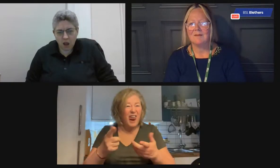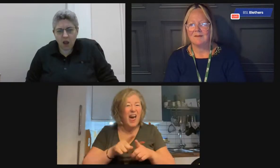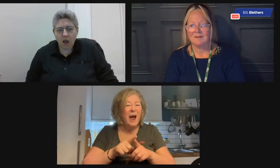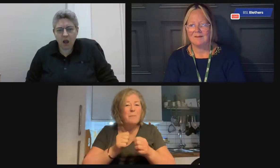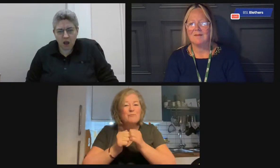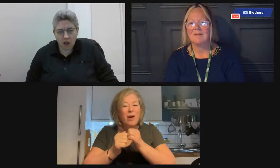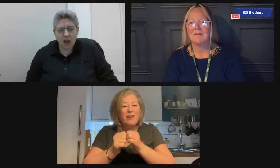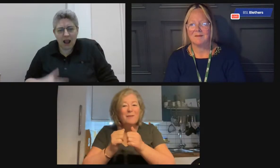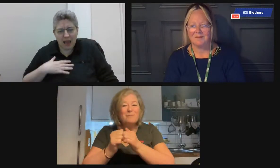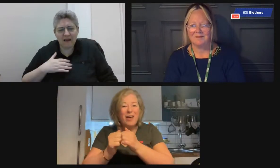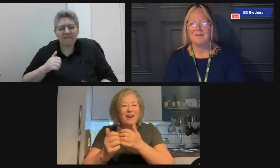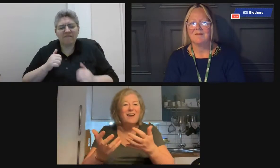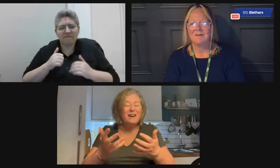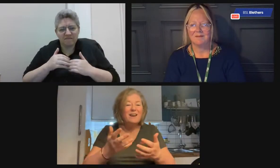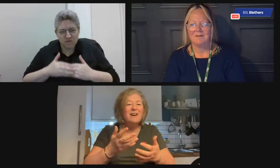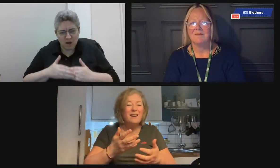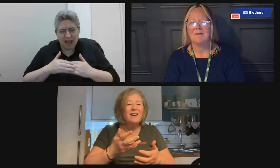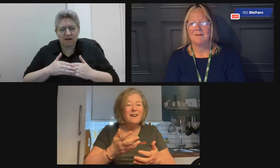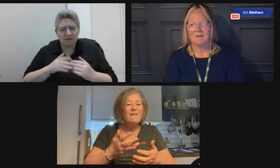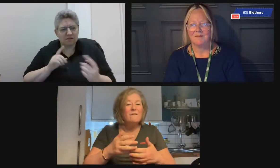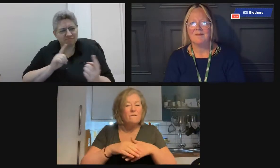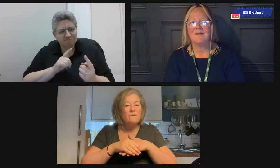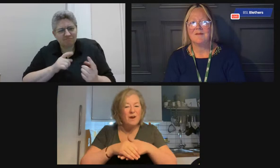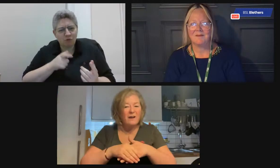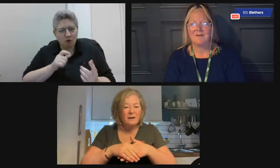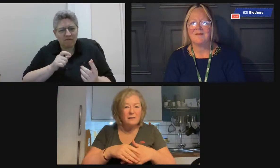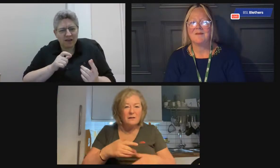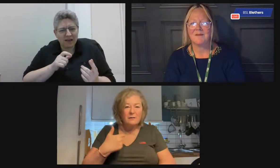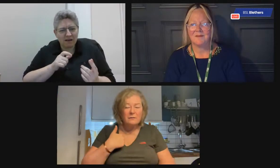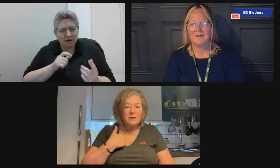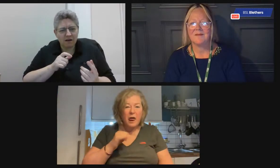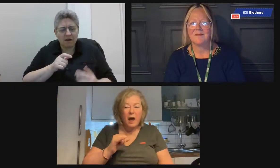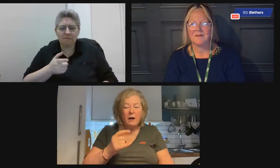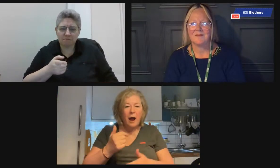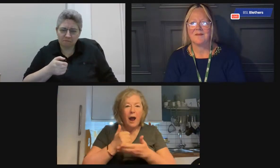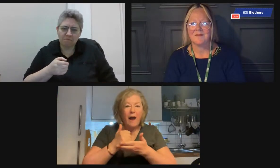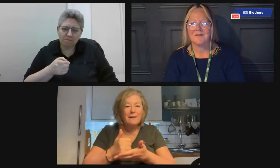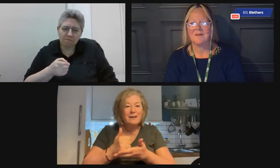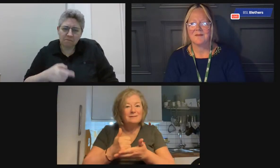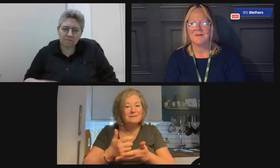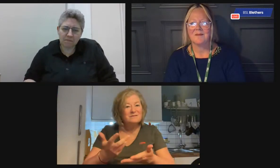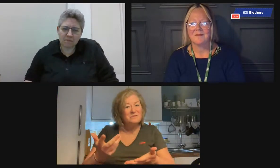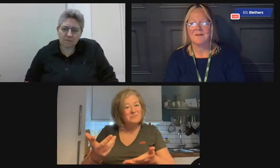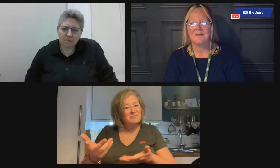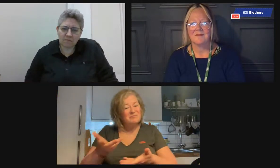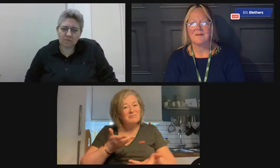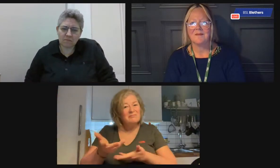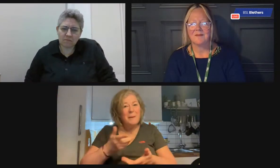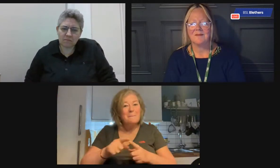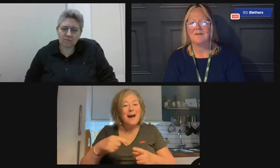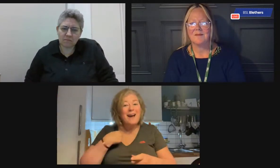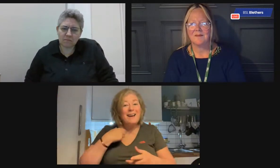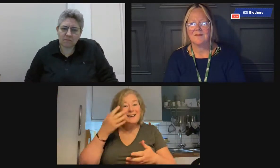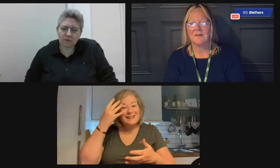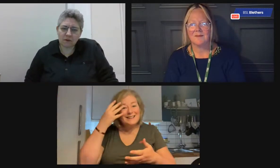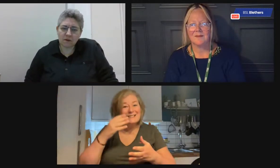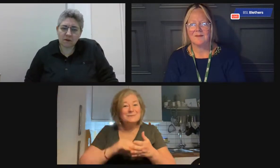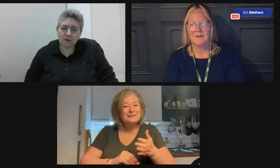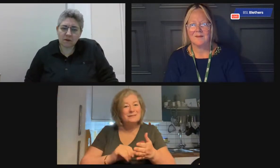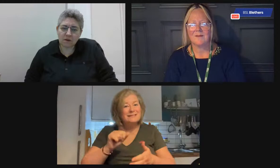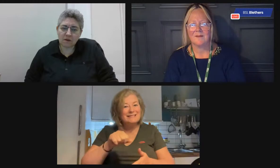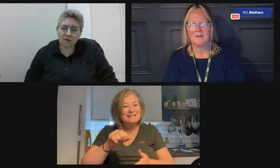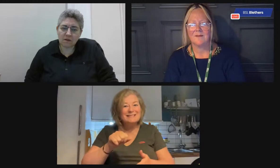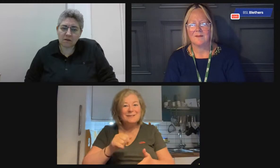someone who's got cancer, just to have that kind of friendship. A befriender, yeah, for coffee and things, yeah.